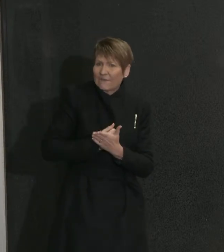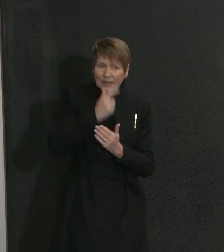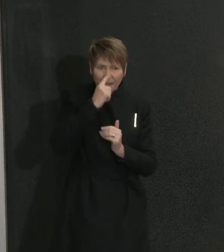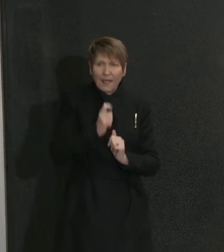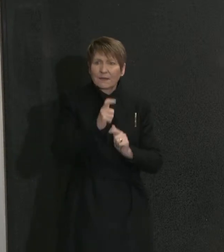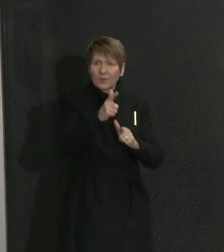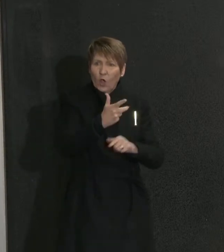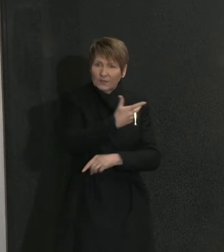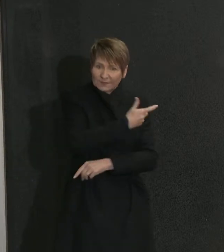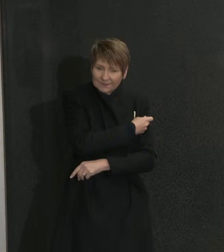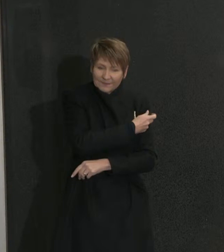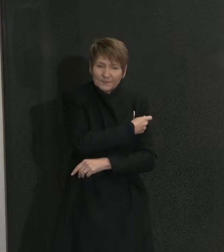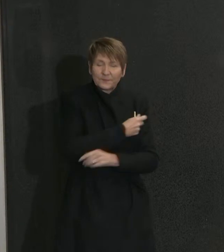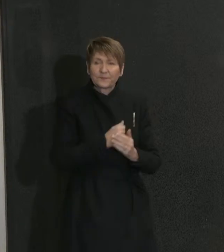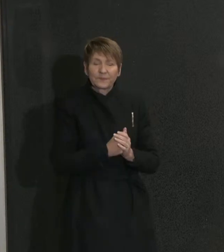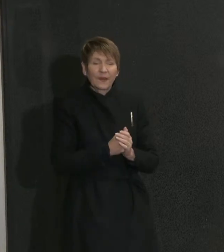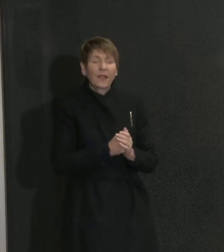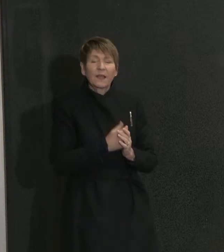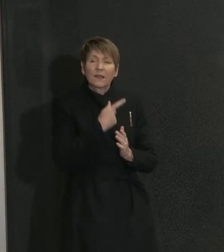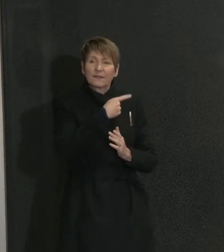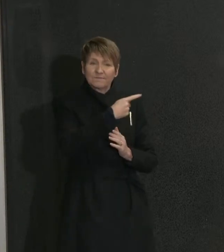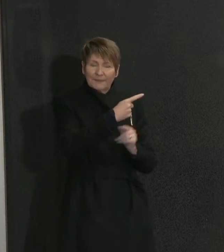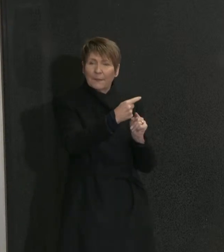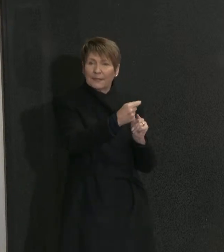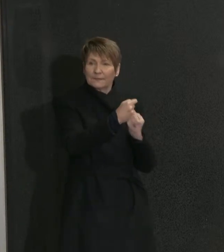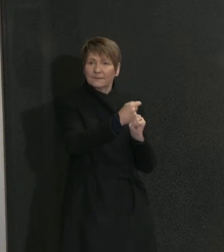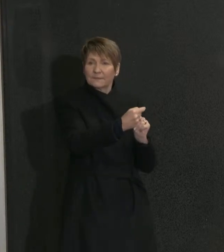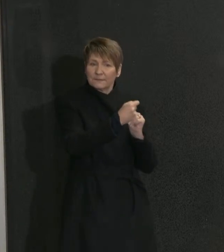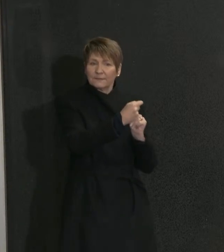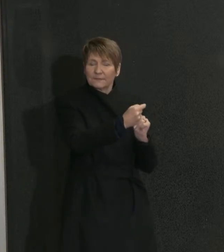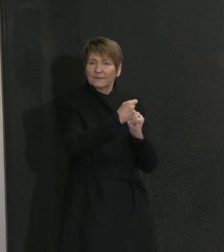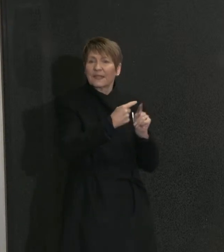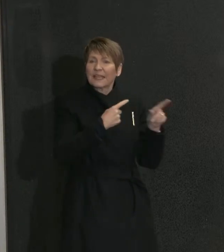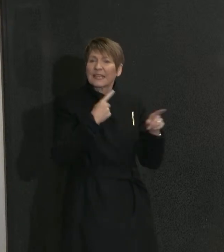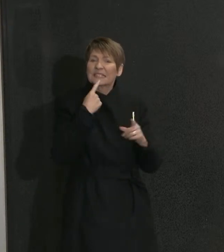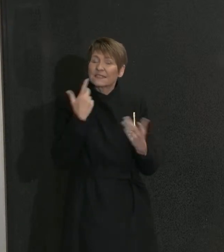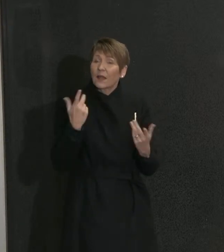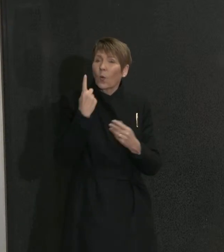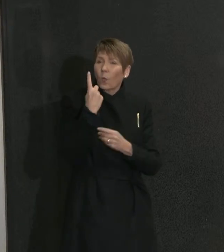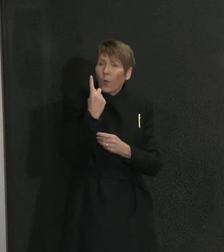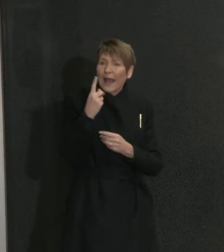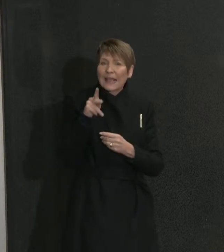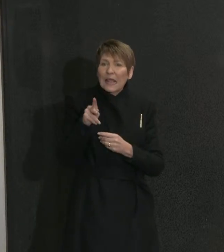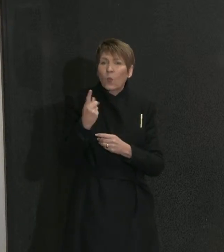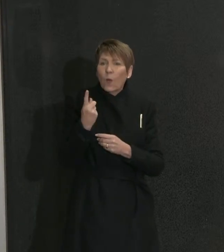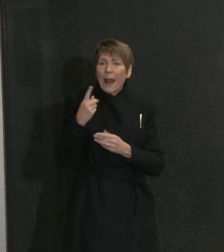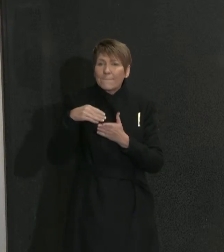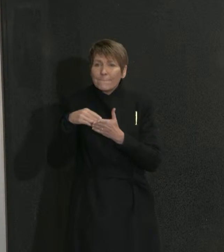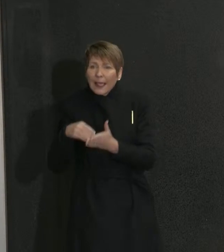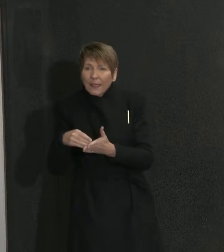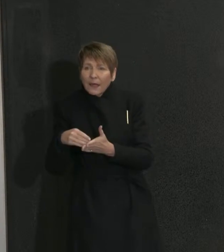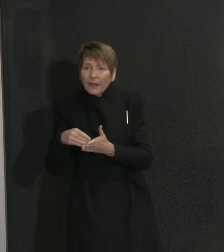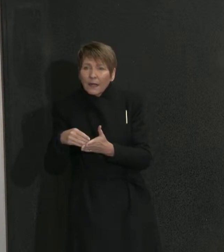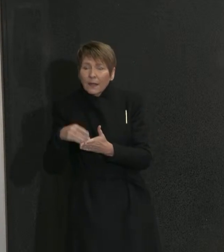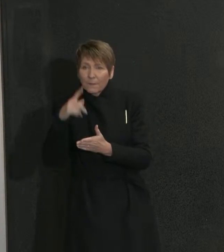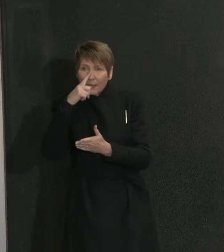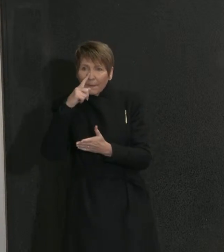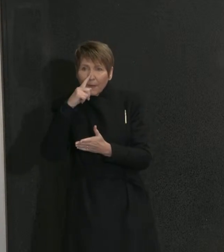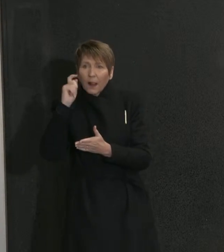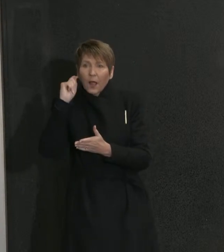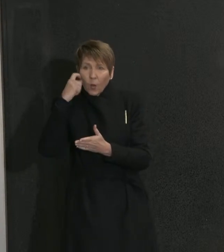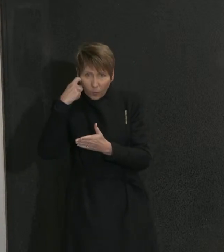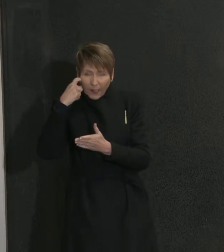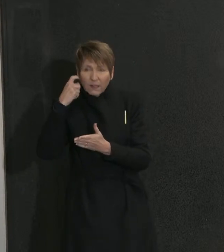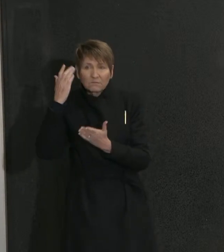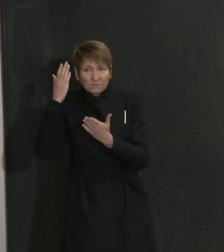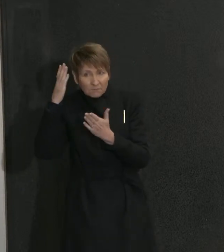have to do. But it's a 1 in a million risk. Yeah, but hang on. Why don't you say that? Well, we've got a target there for a reason. We've got